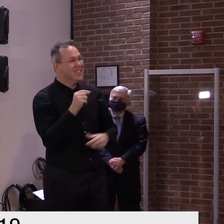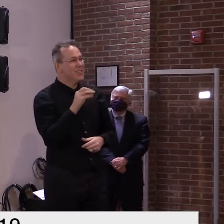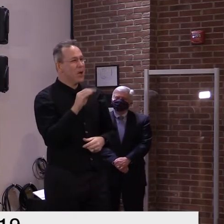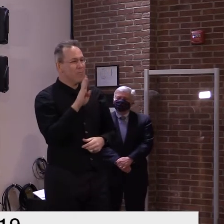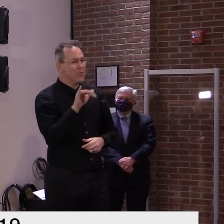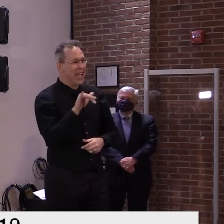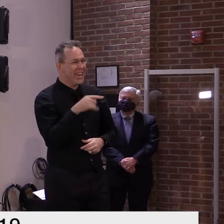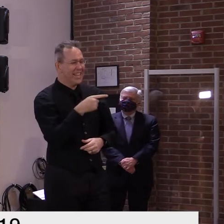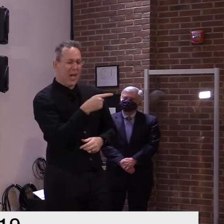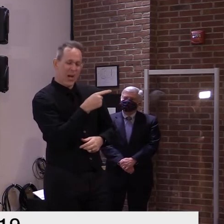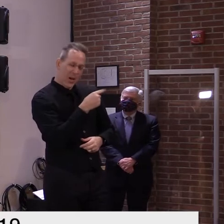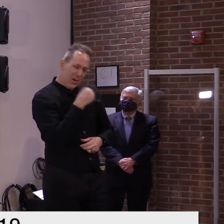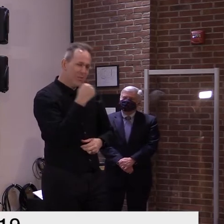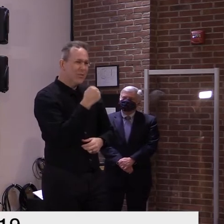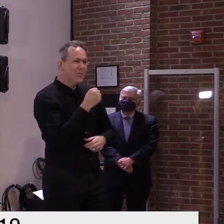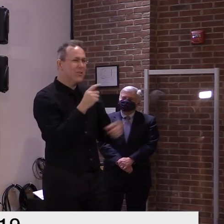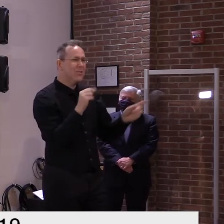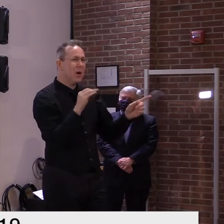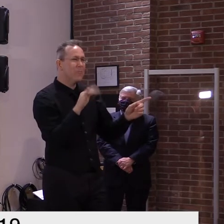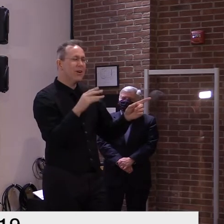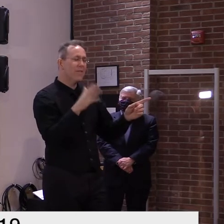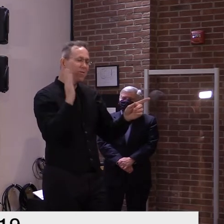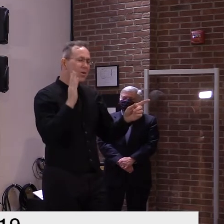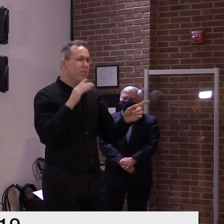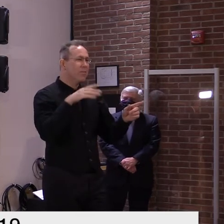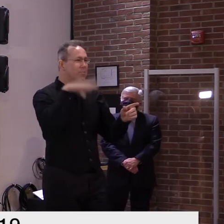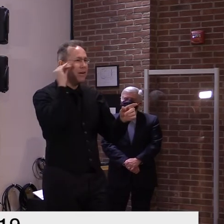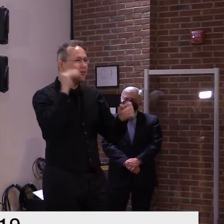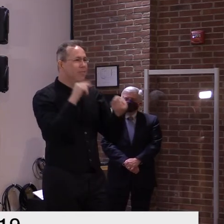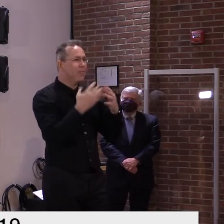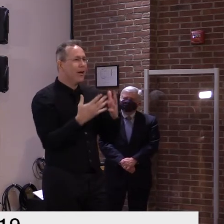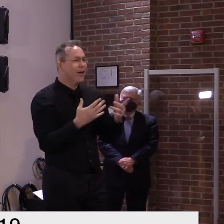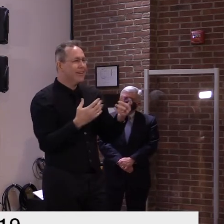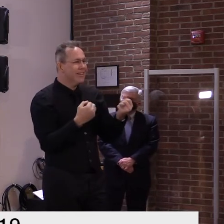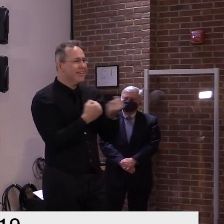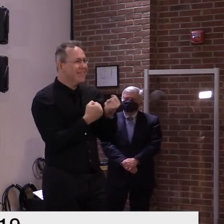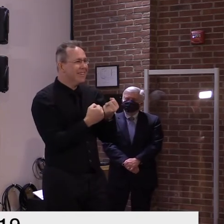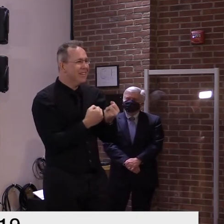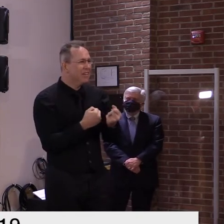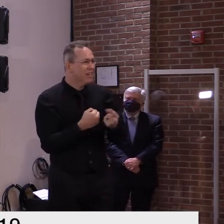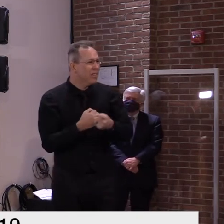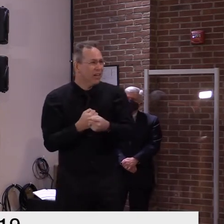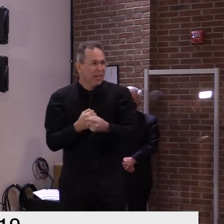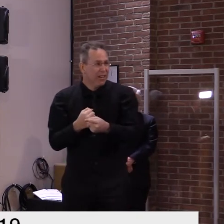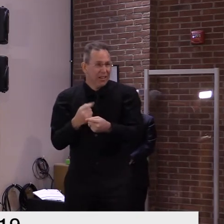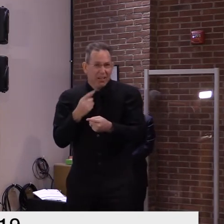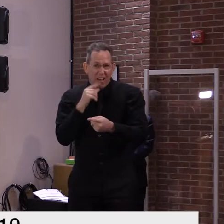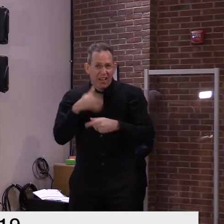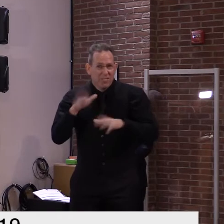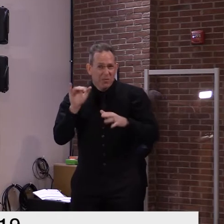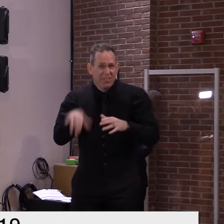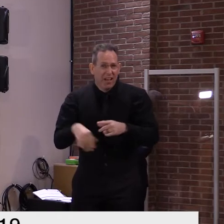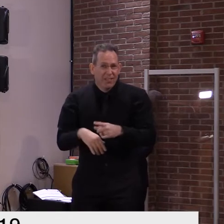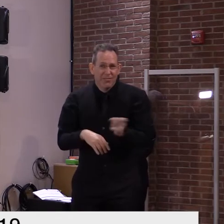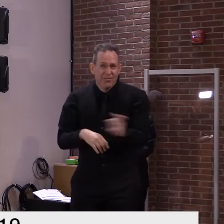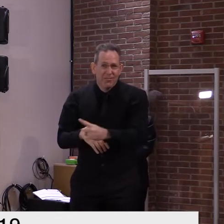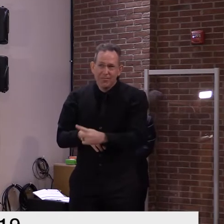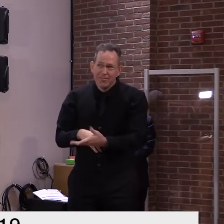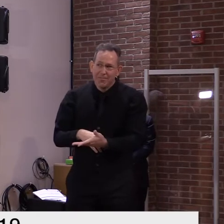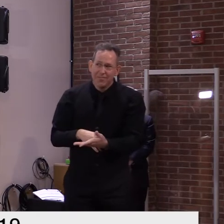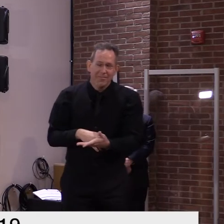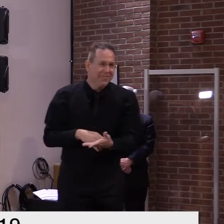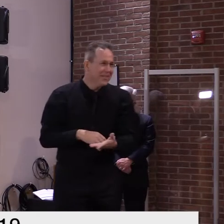team. You're not over that yet? I'm not quite over that, but in this situation, I'll be rooting for the